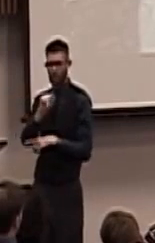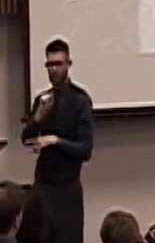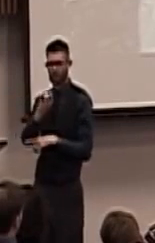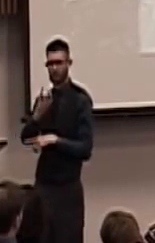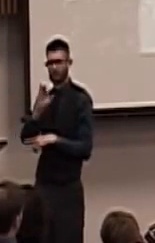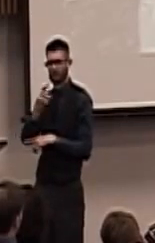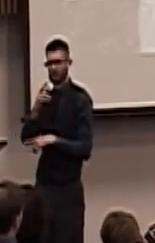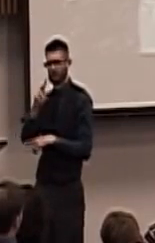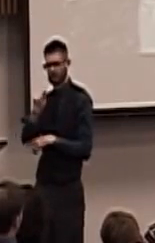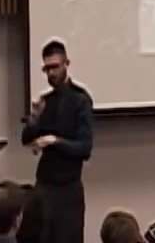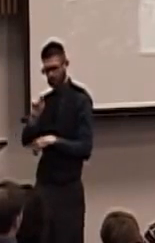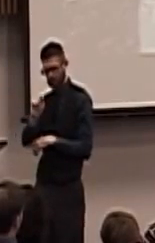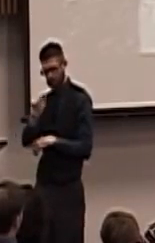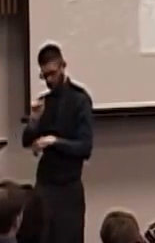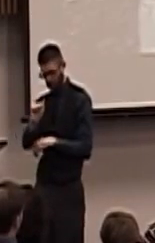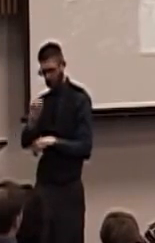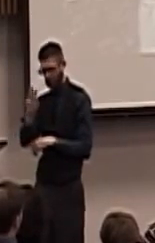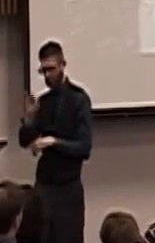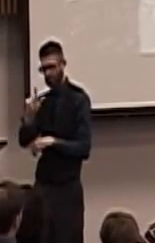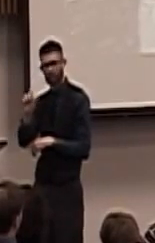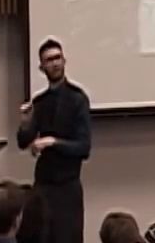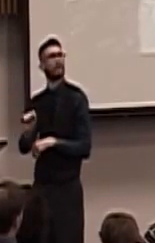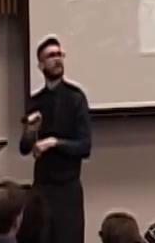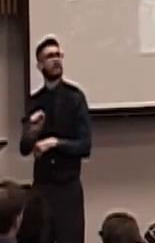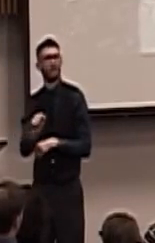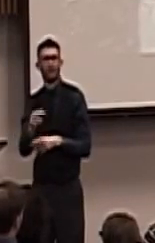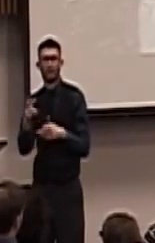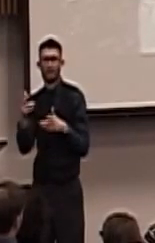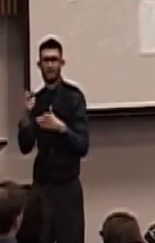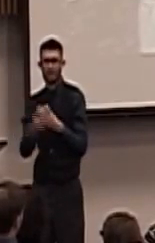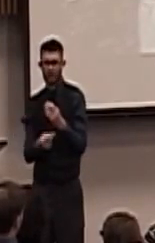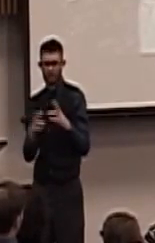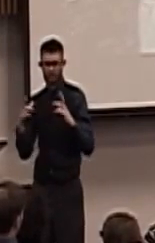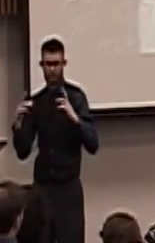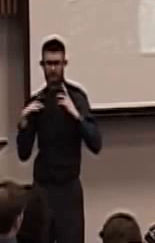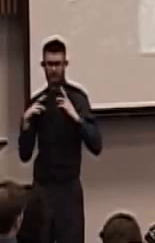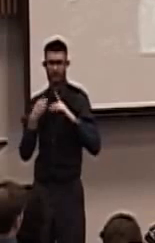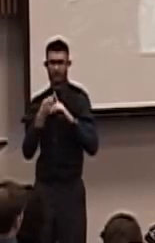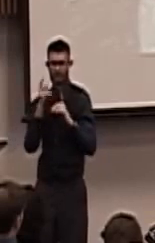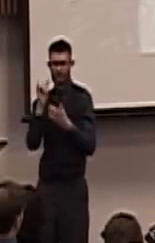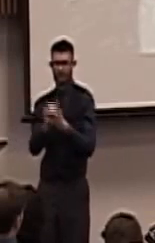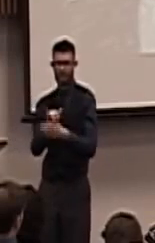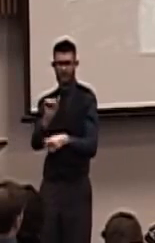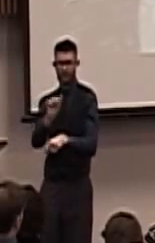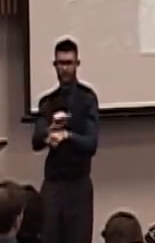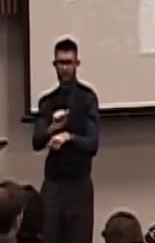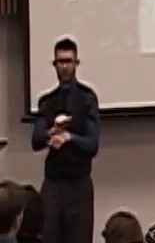They've retired from their work and from the eldership and from